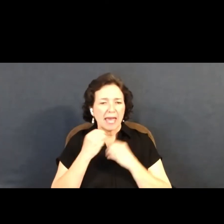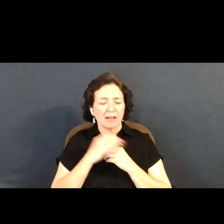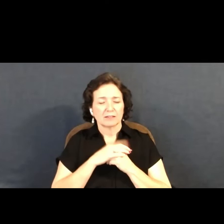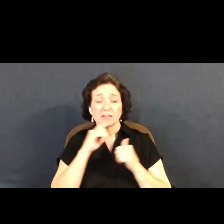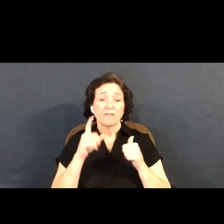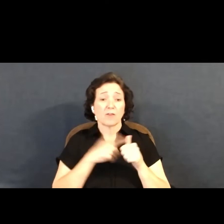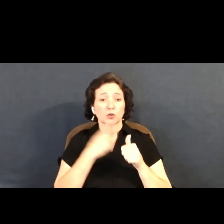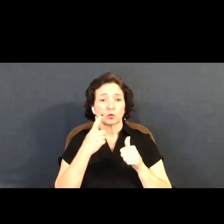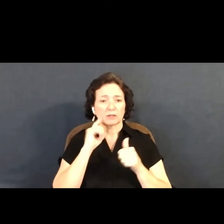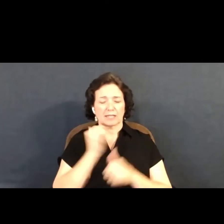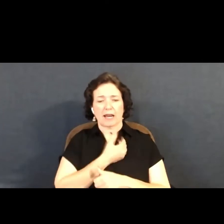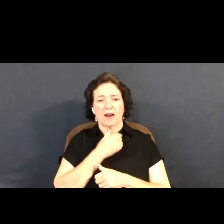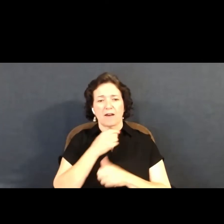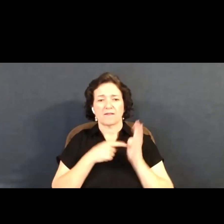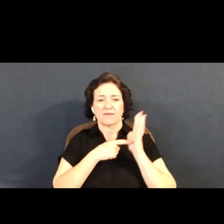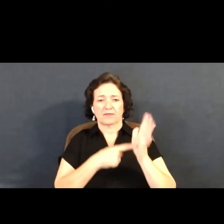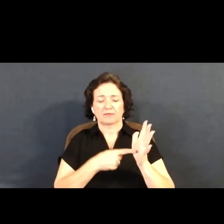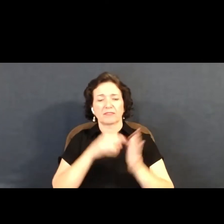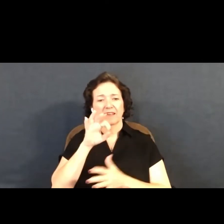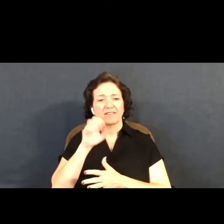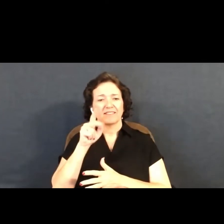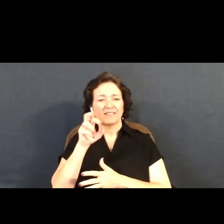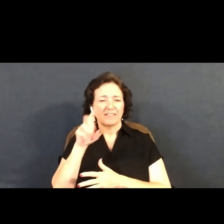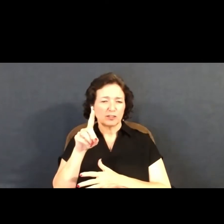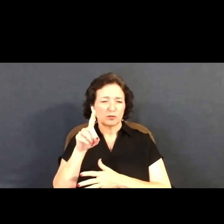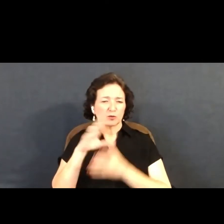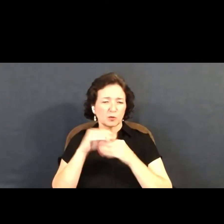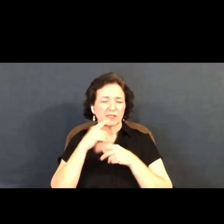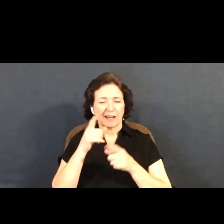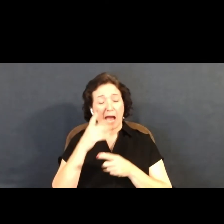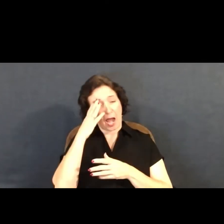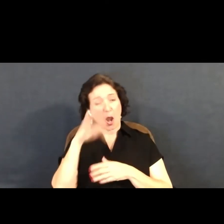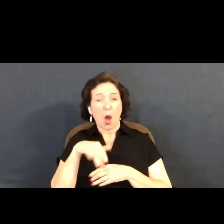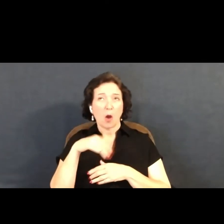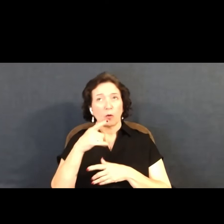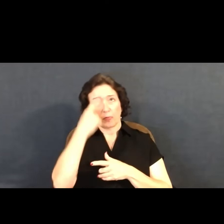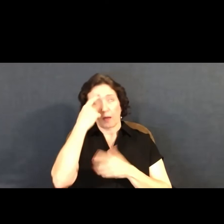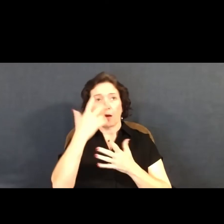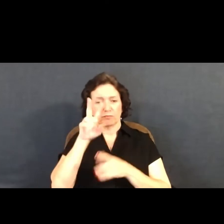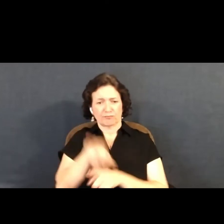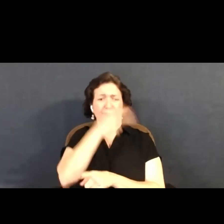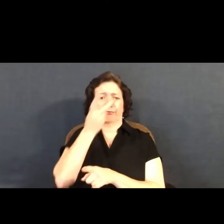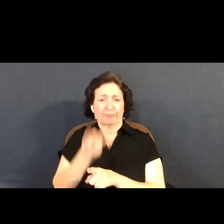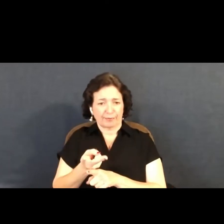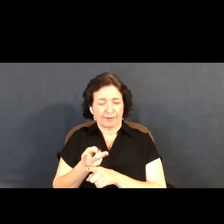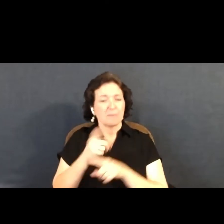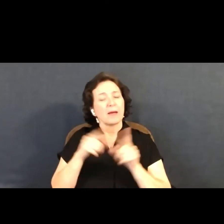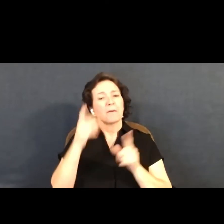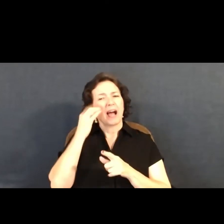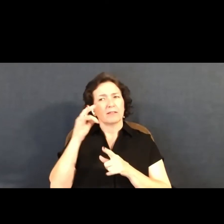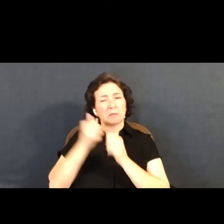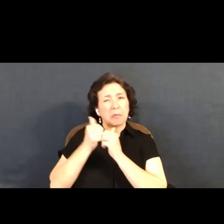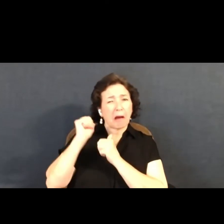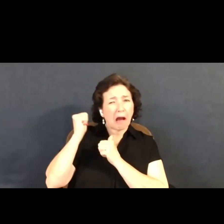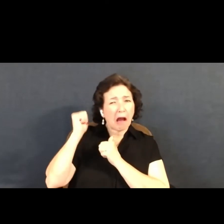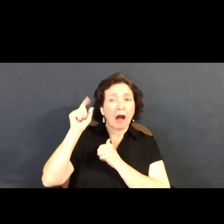featured storyteller of the evening. And yeah, it may look that we're doing it in reverse order, but because of the distance